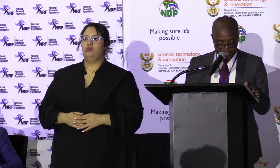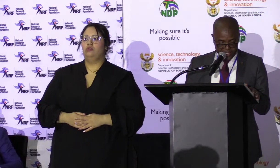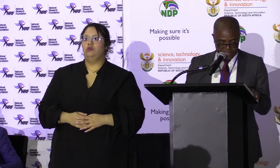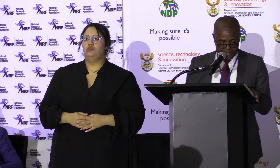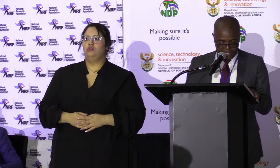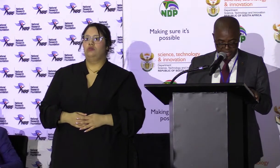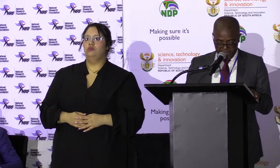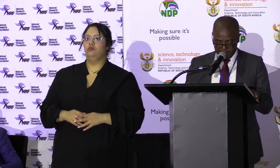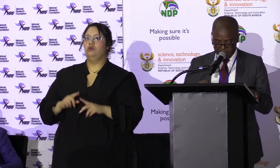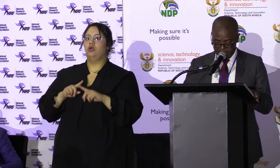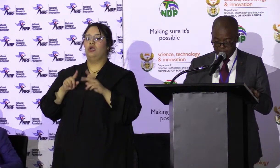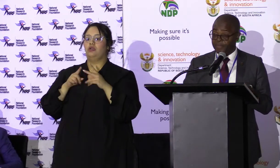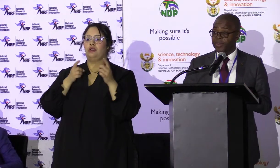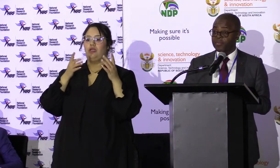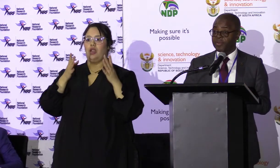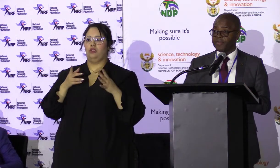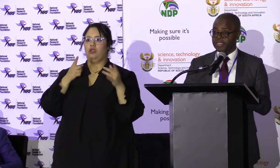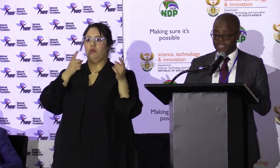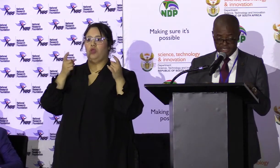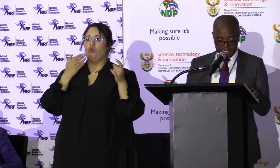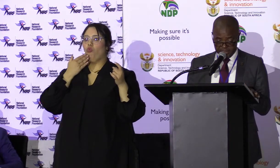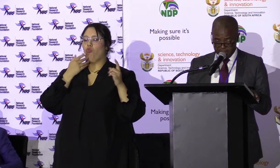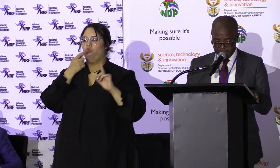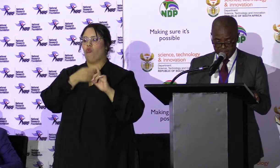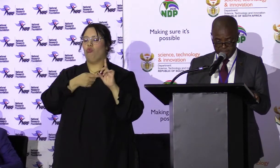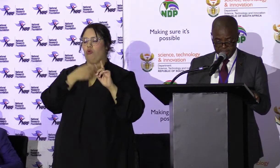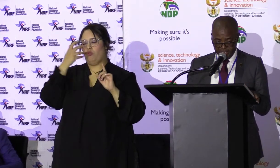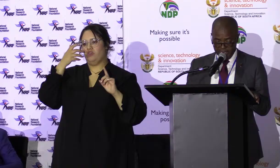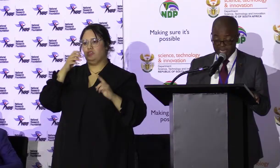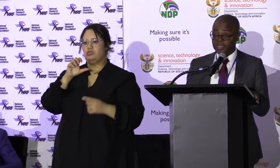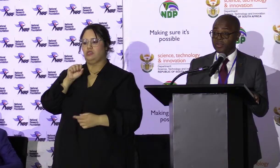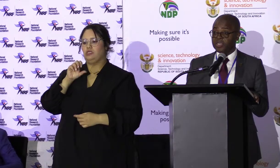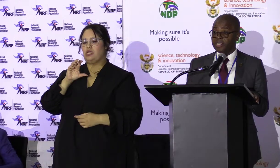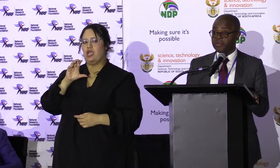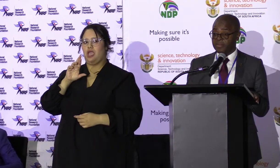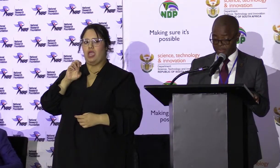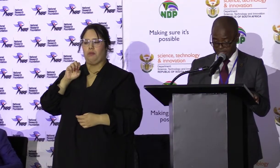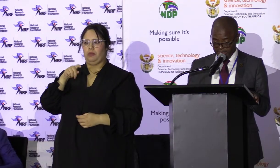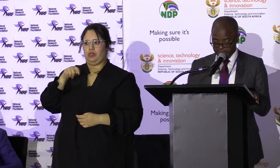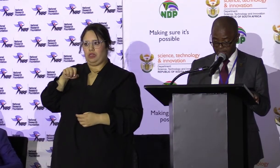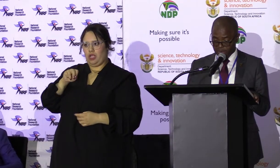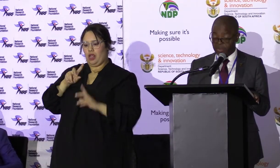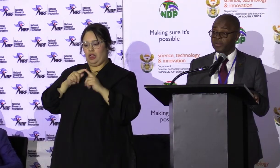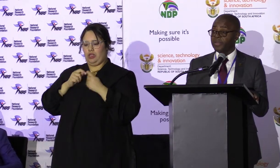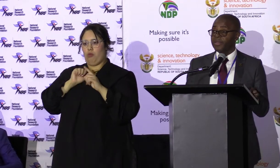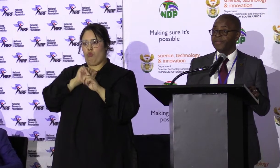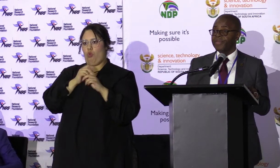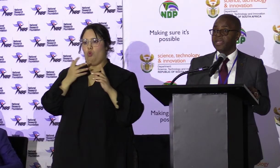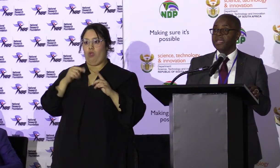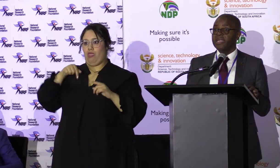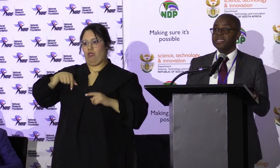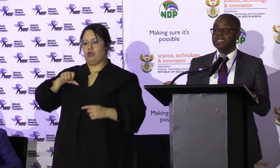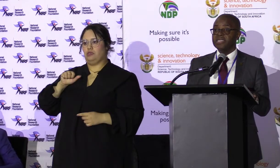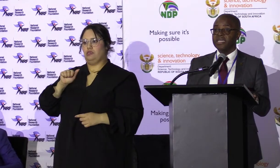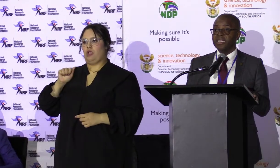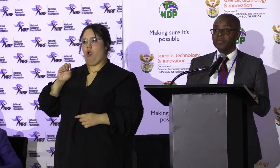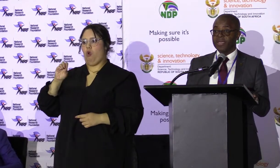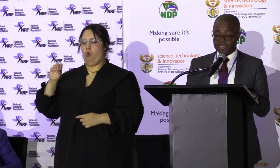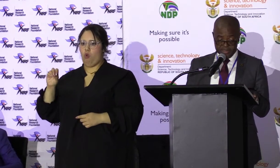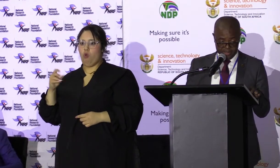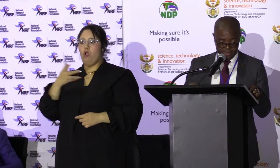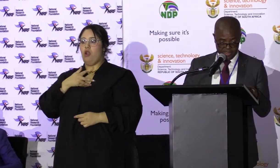and the Managing Director, Professor Skelton, and your team at SAAO.